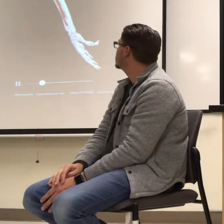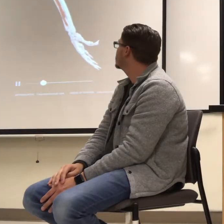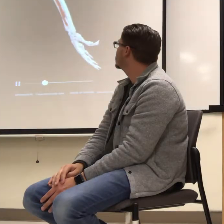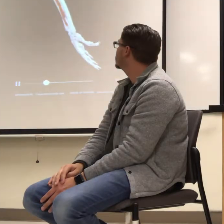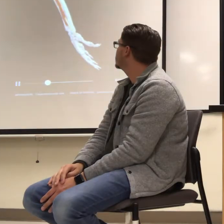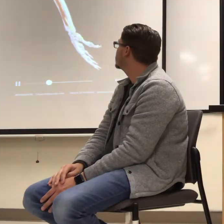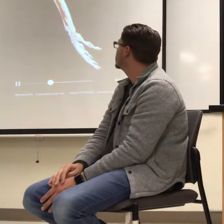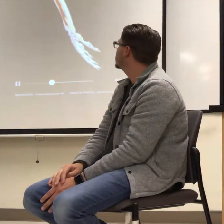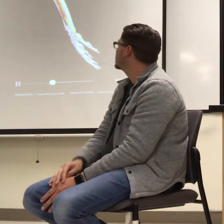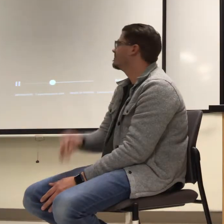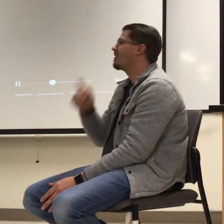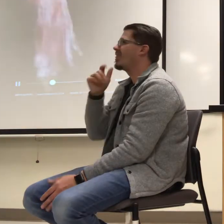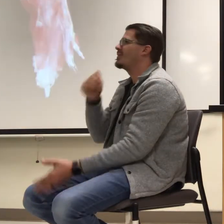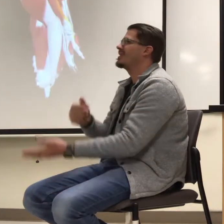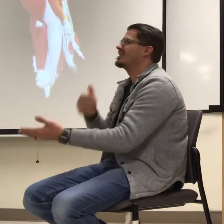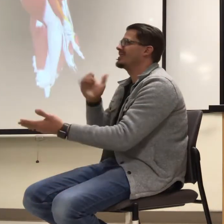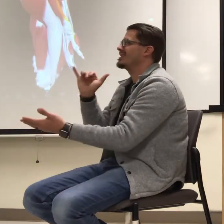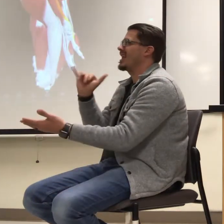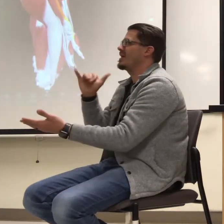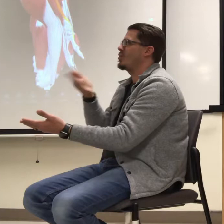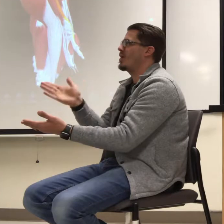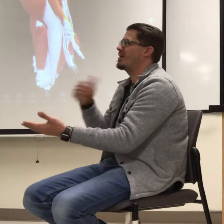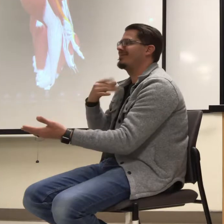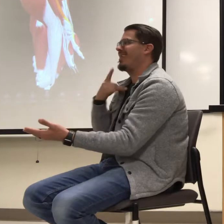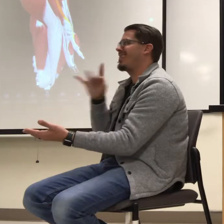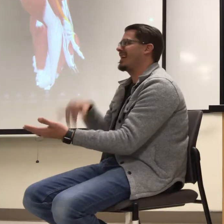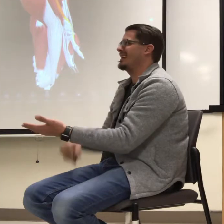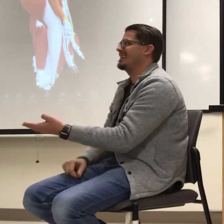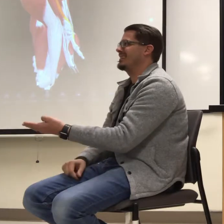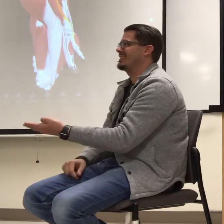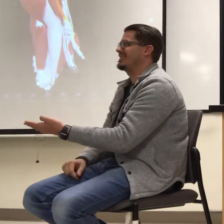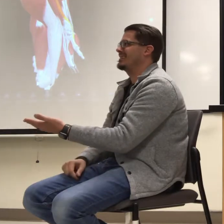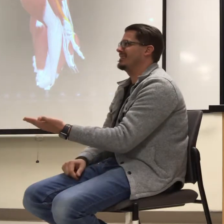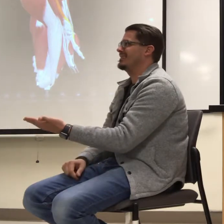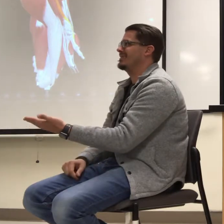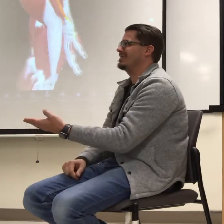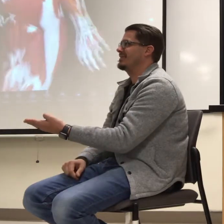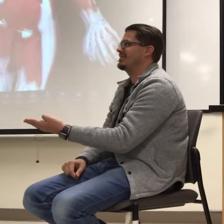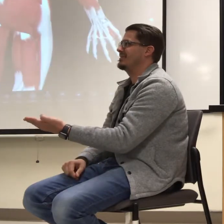They show it kind of the same way. Okay, I'm not liking it. I give it a C-.